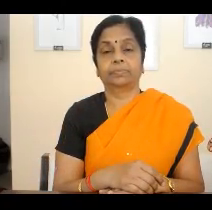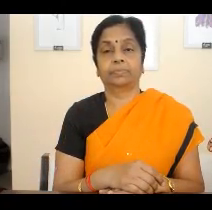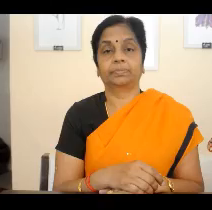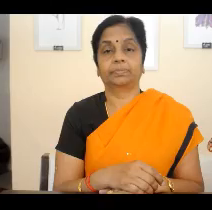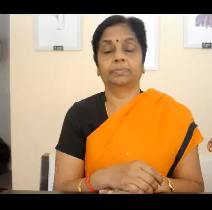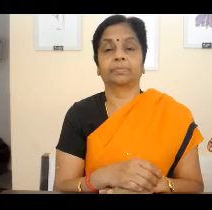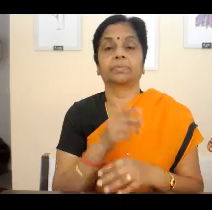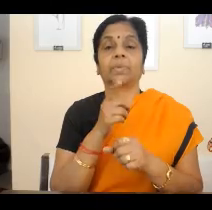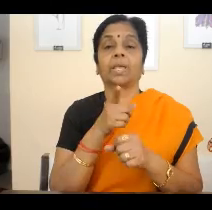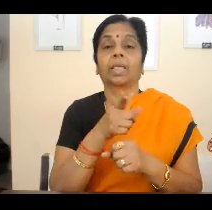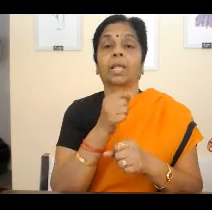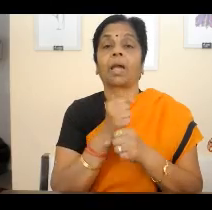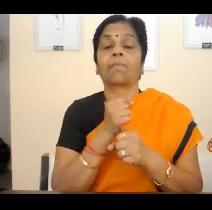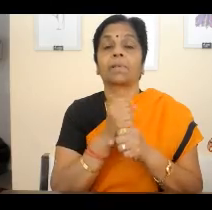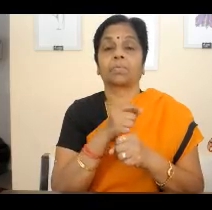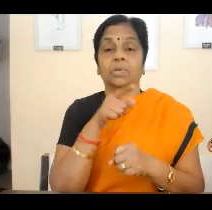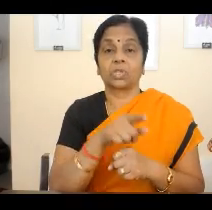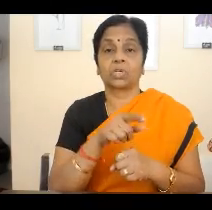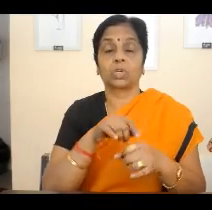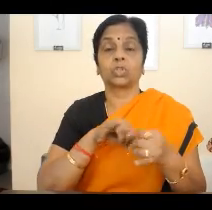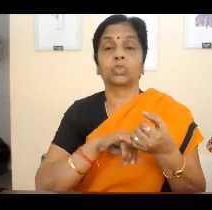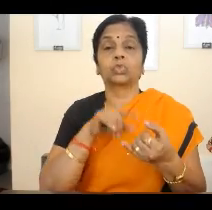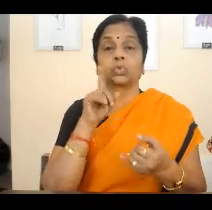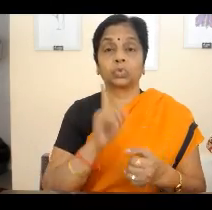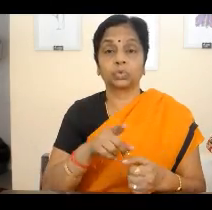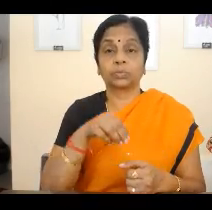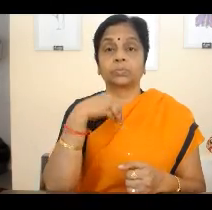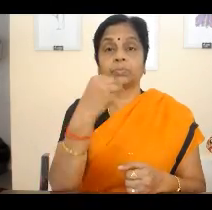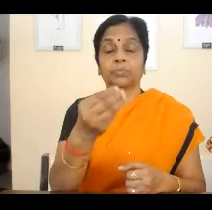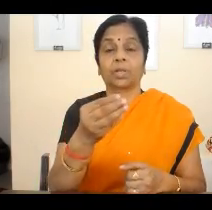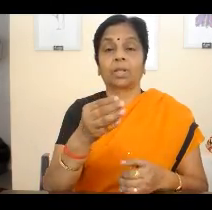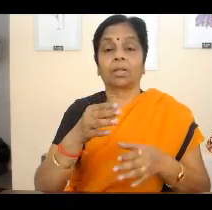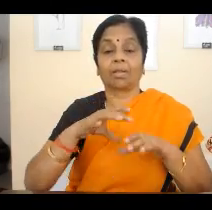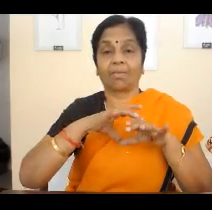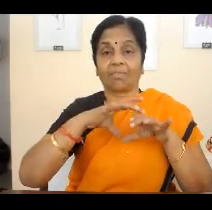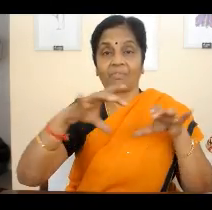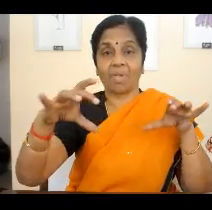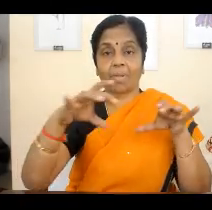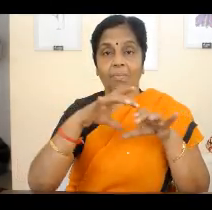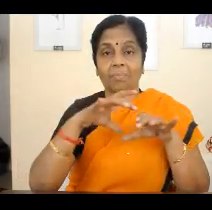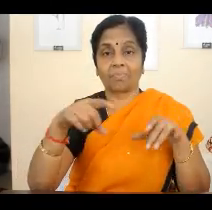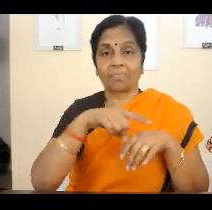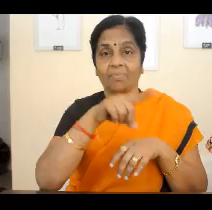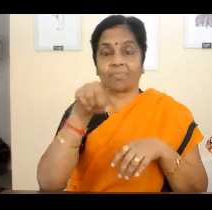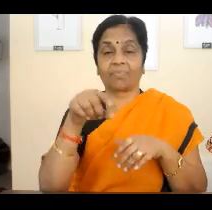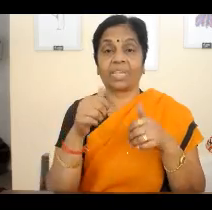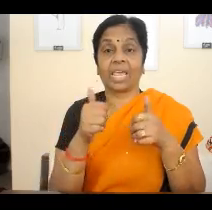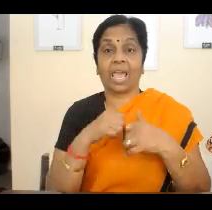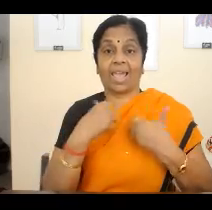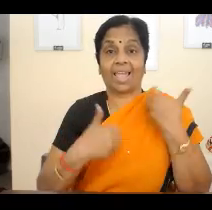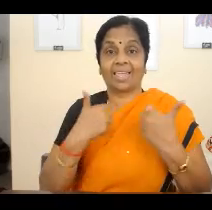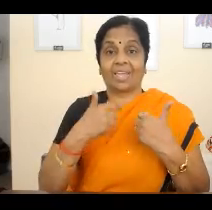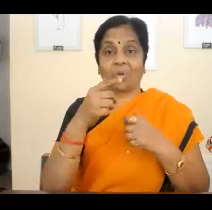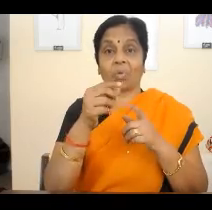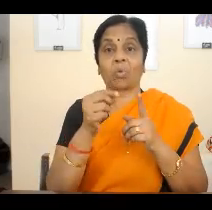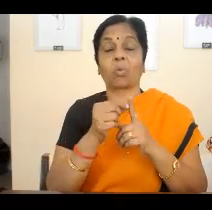The government should provide a platform for active political